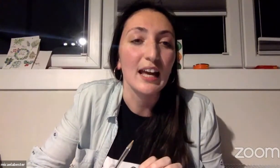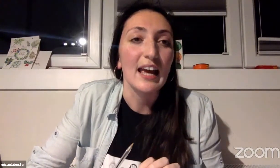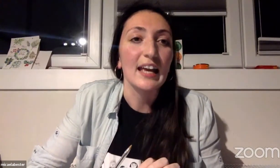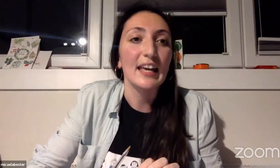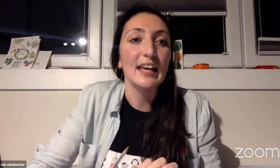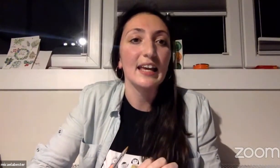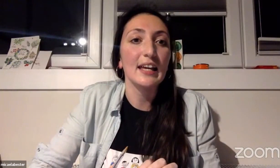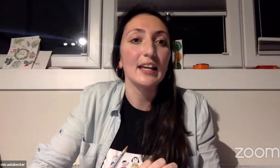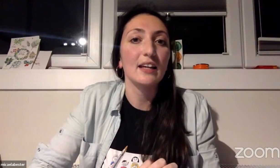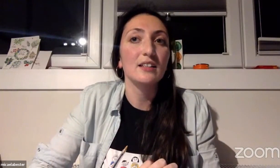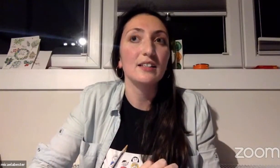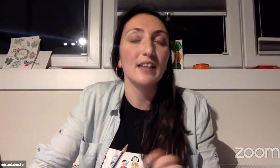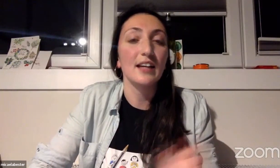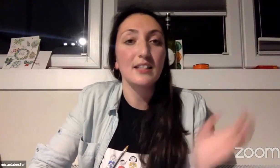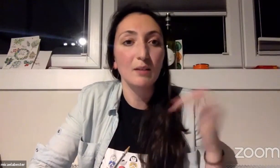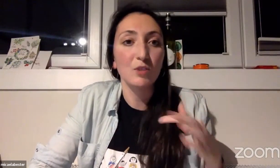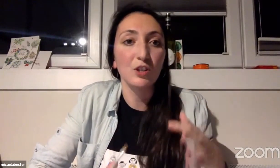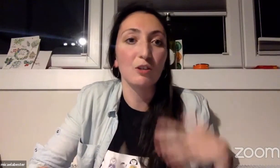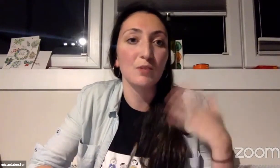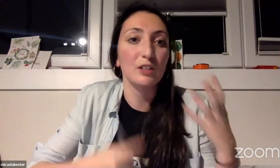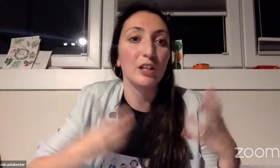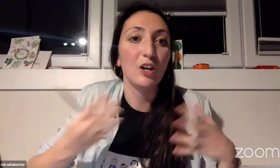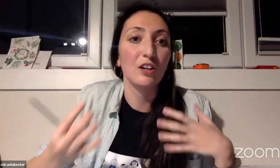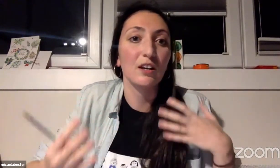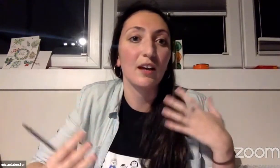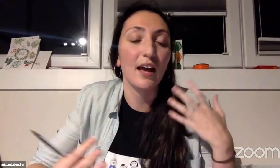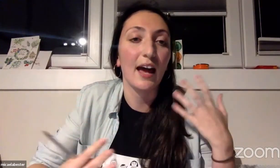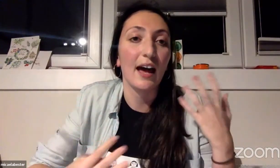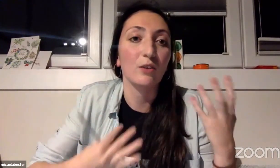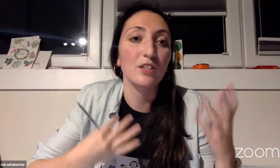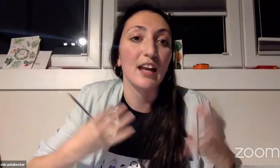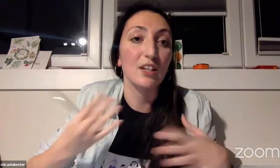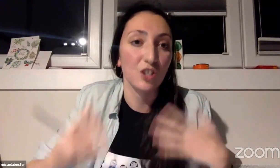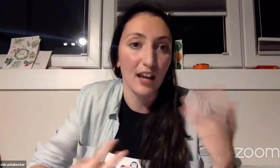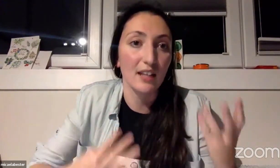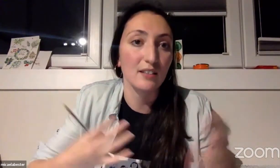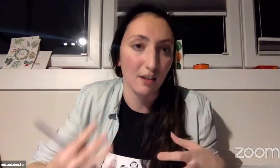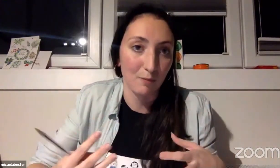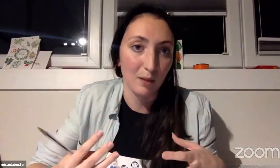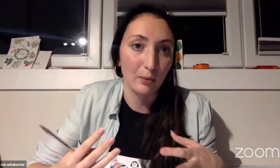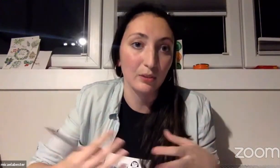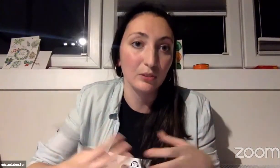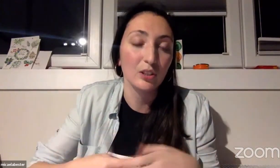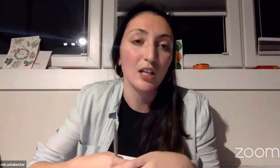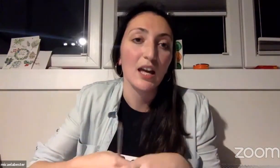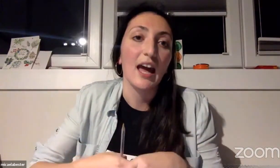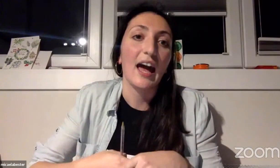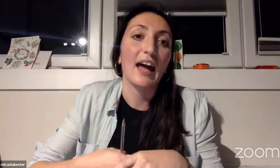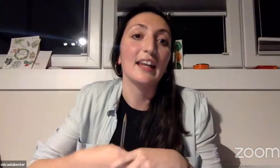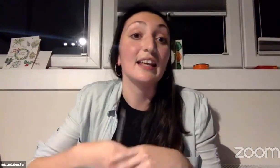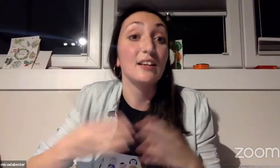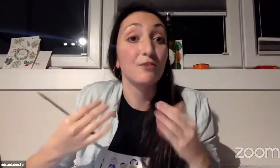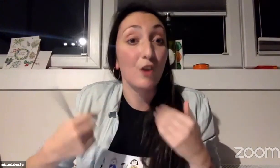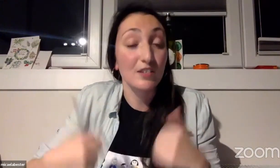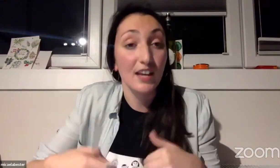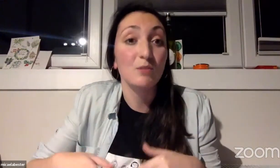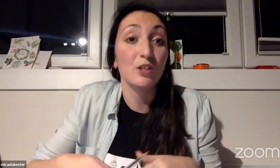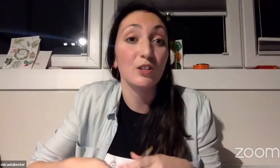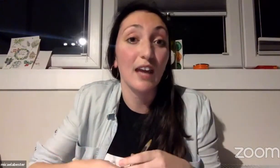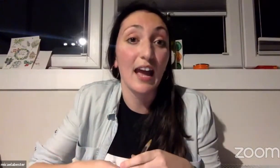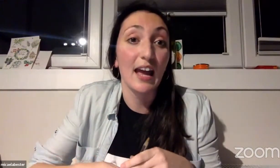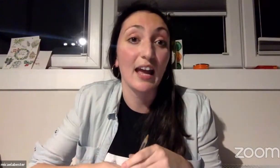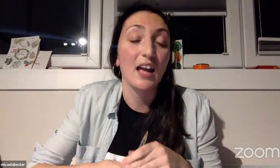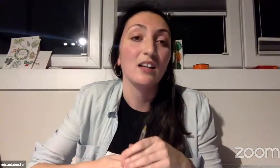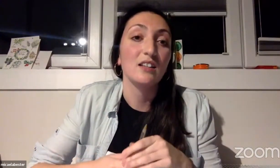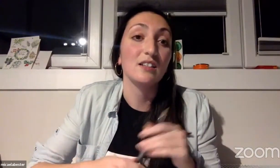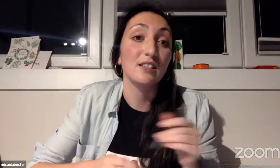school, he decided to come to Europe to learn how to educate deaf people. And he first came to